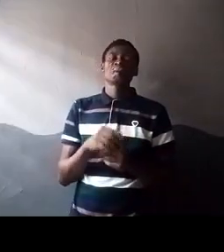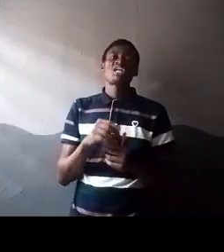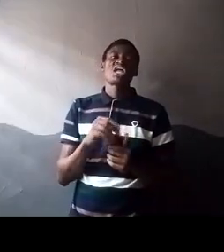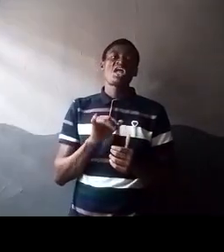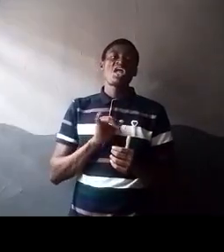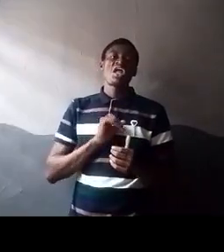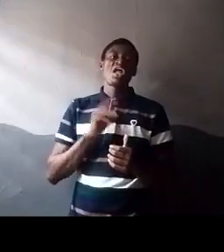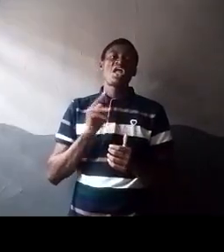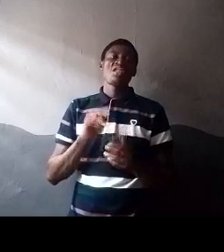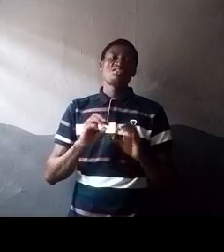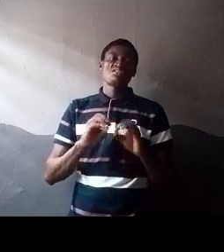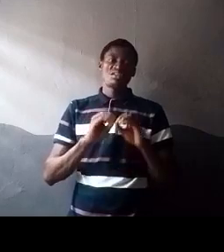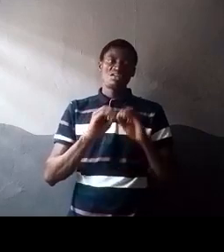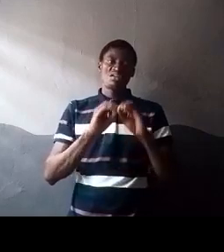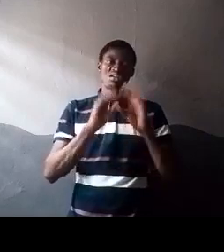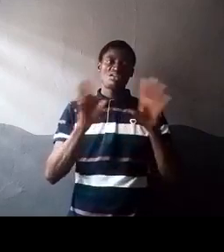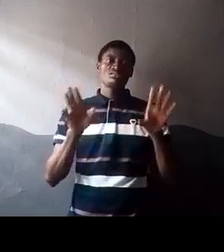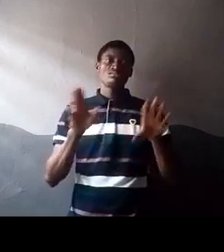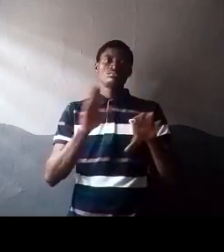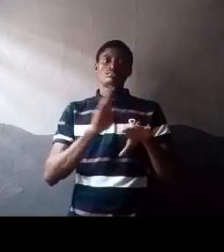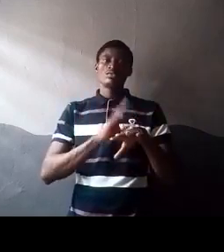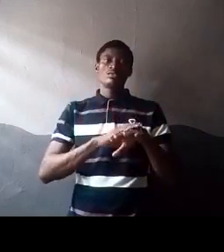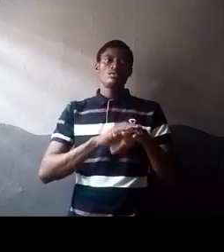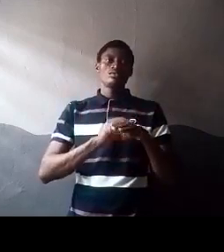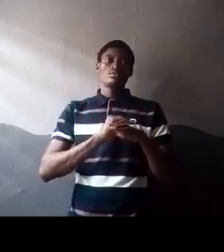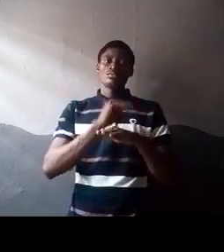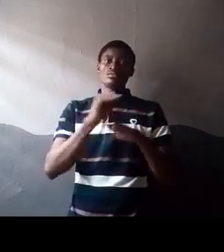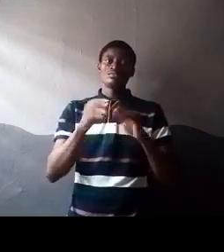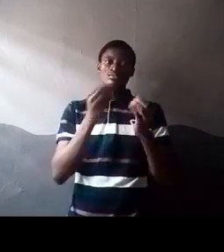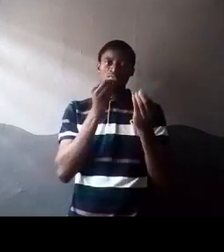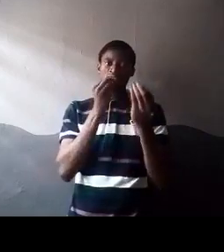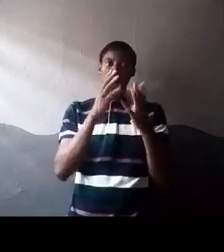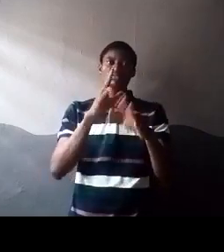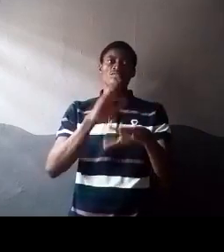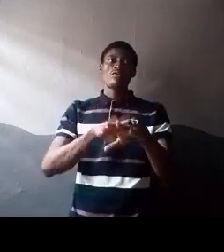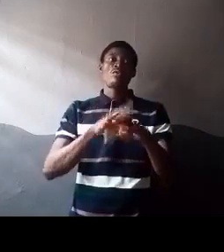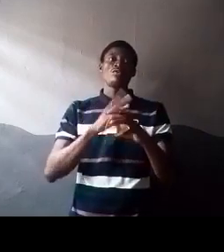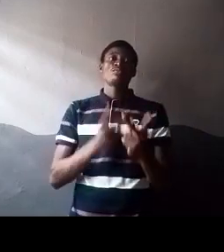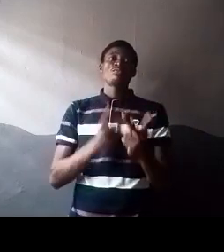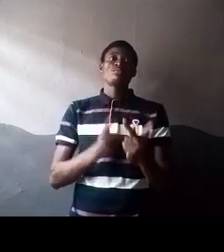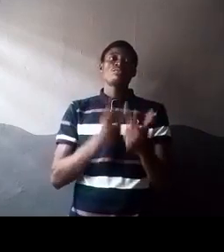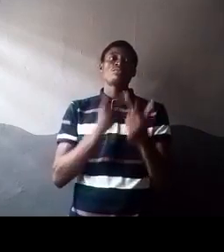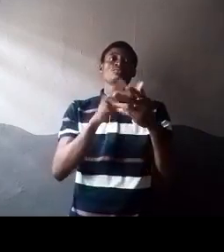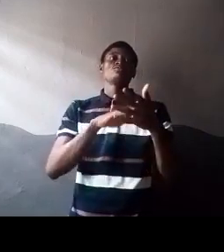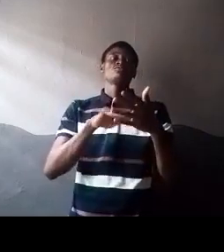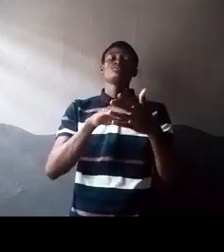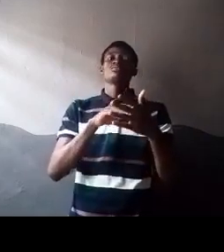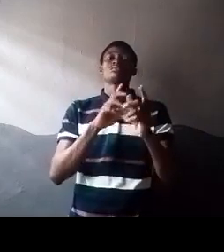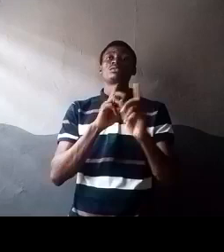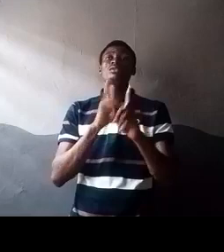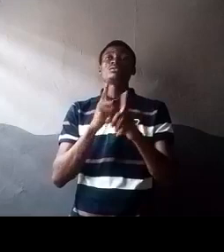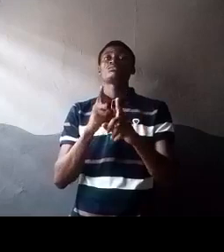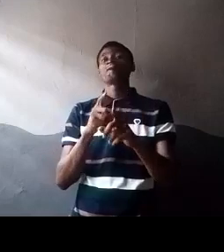plan of proposed study. All right, I think Chinelo, this one is for you.